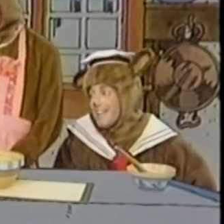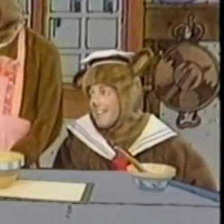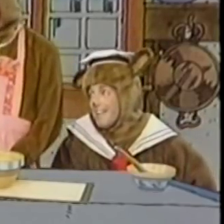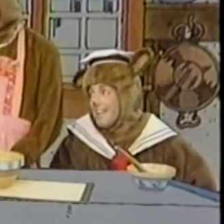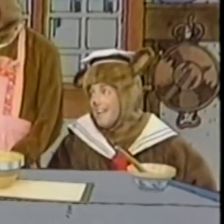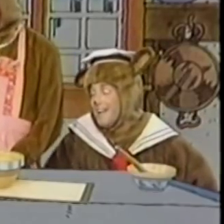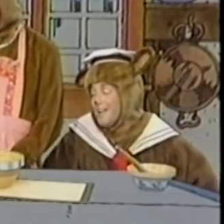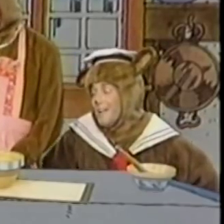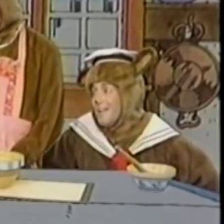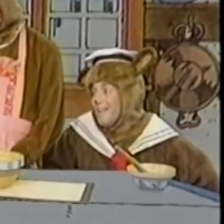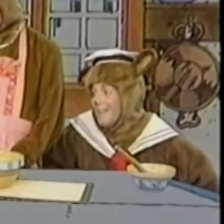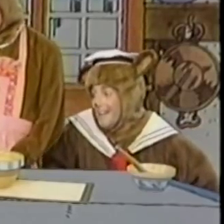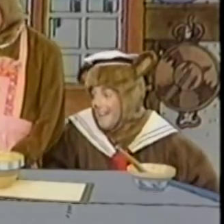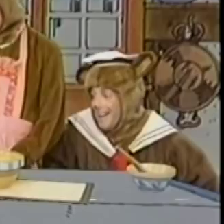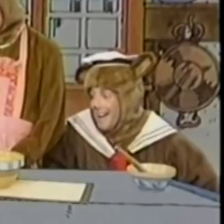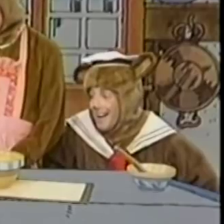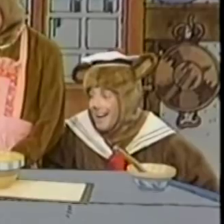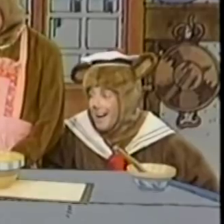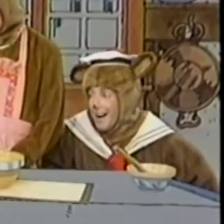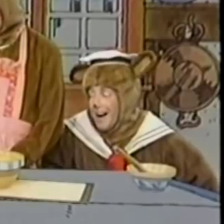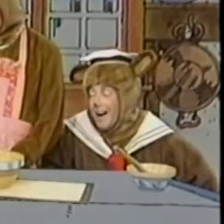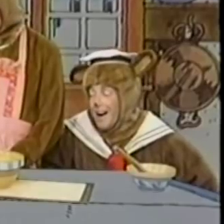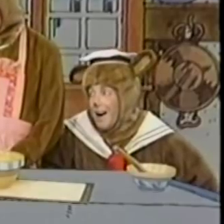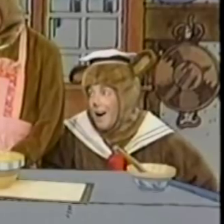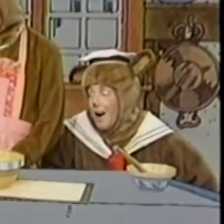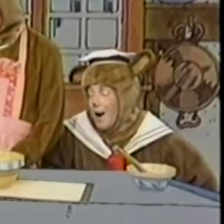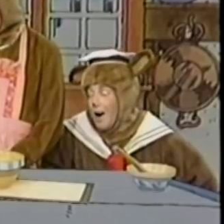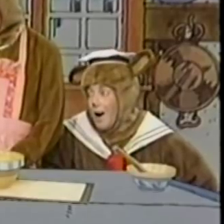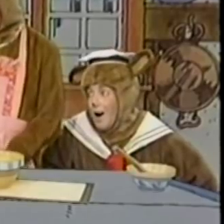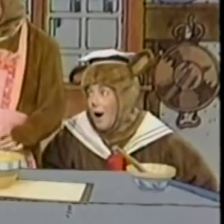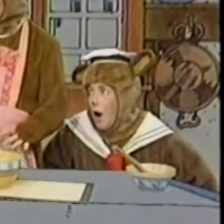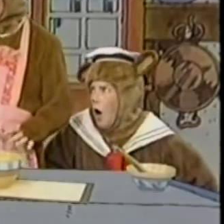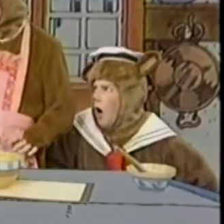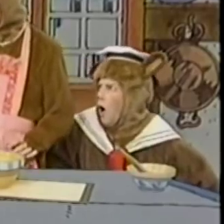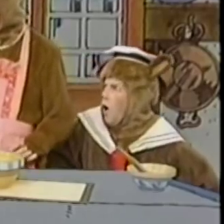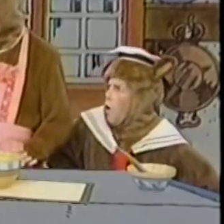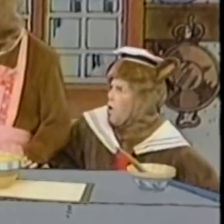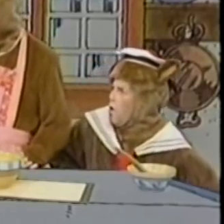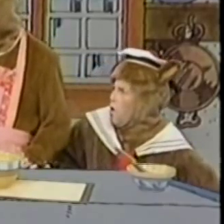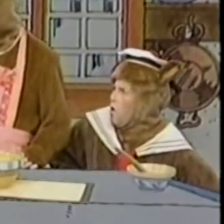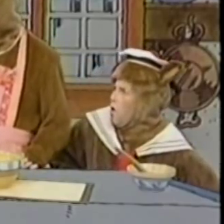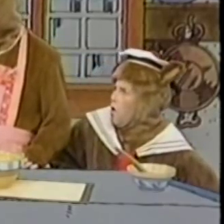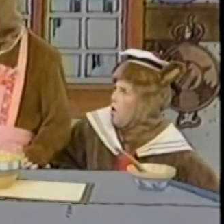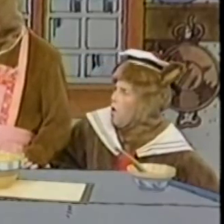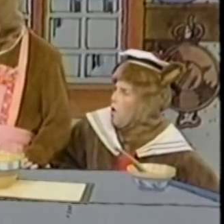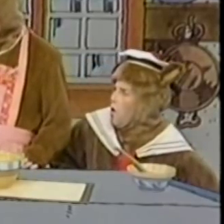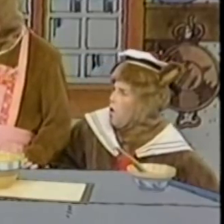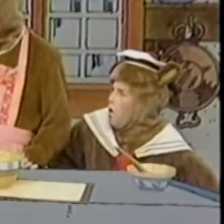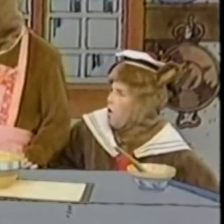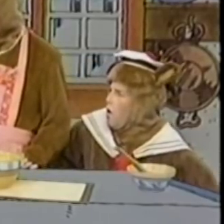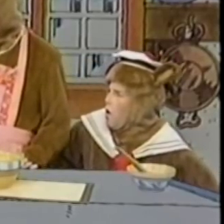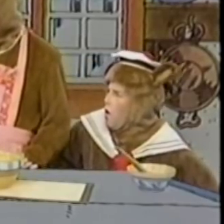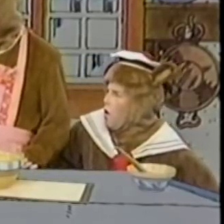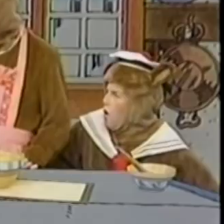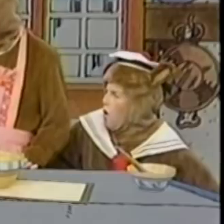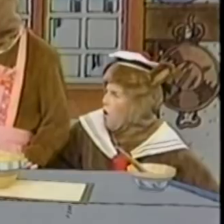But the porridge was so hot, they couldn't eat it. Papa bear said, My porridge is too hot!